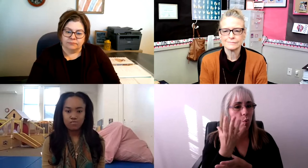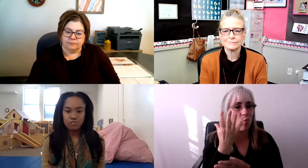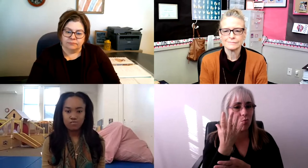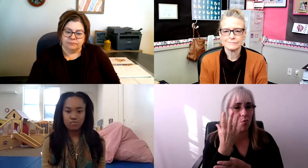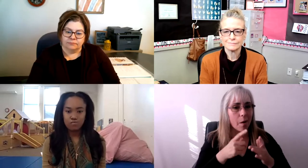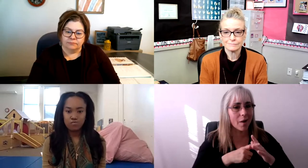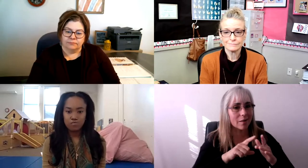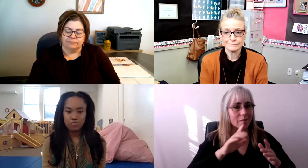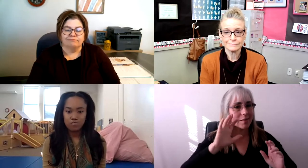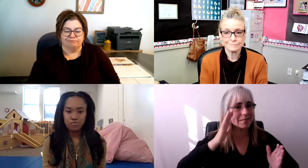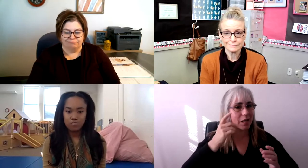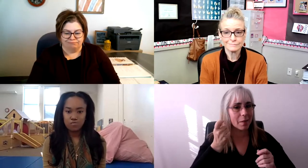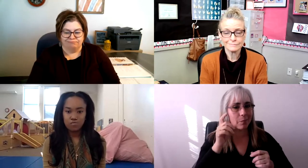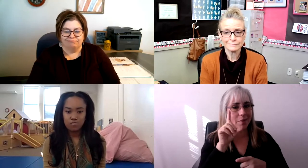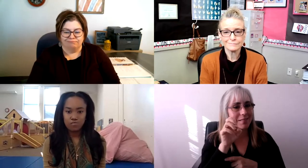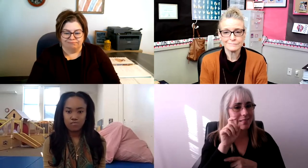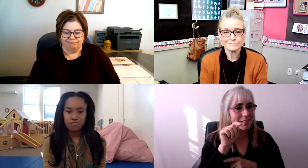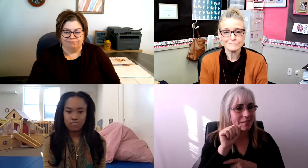in. So sorry.